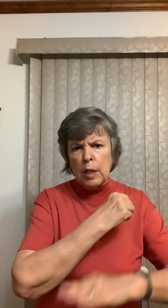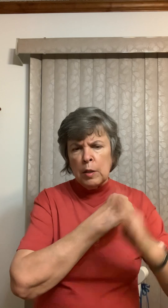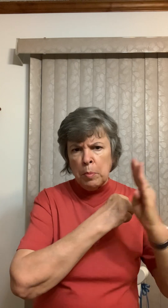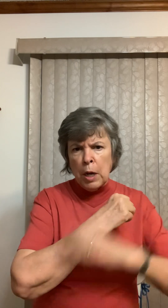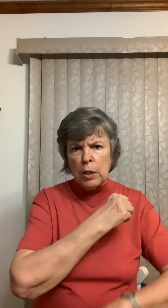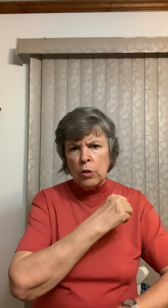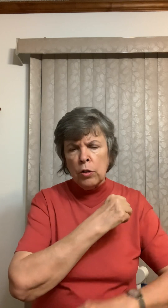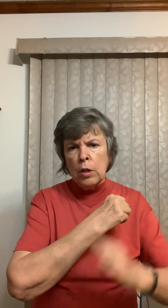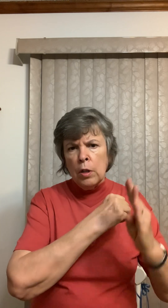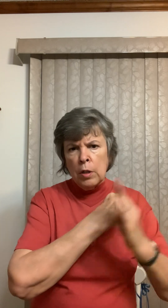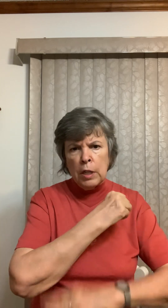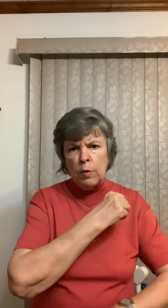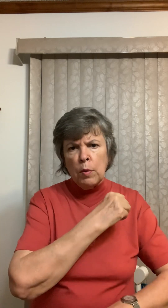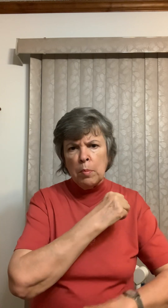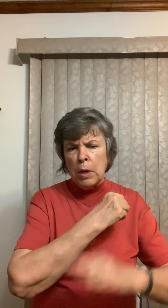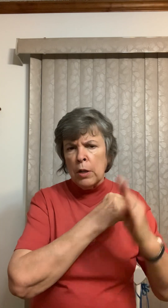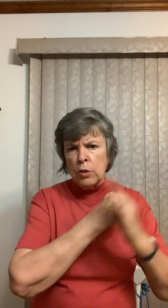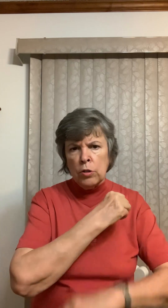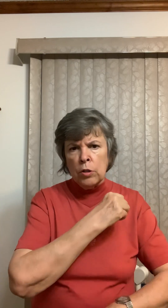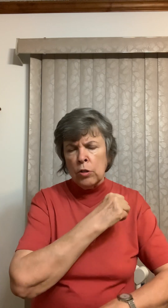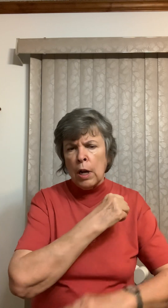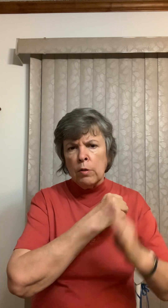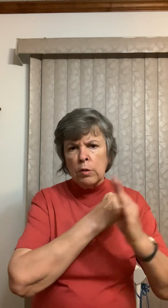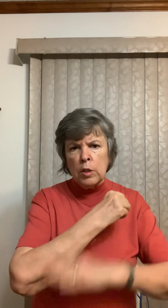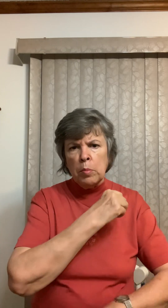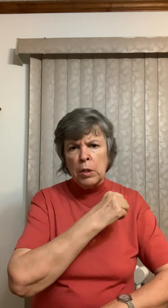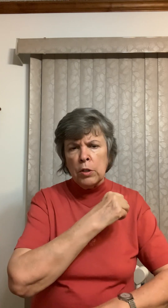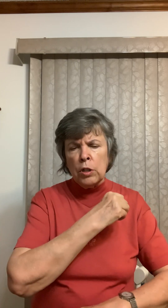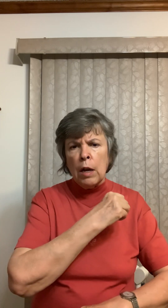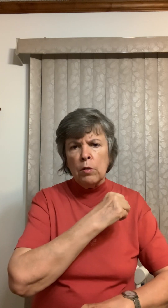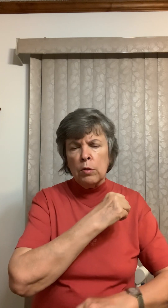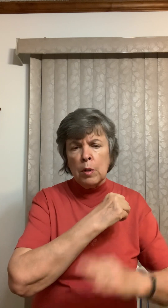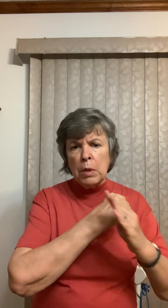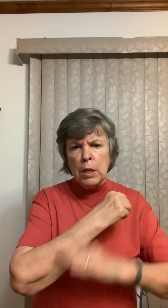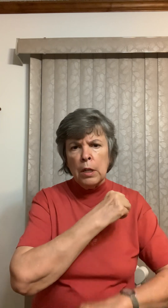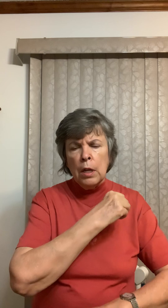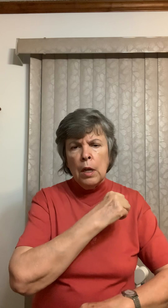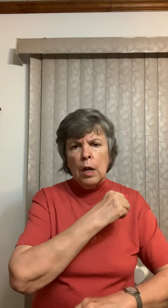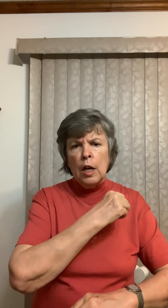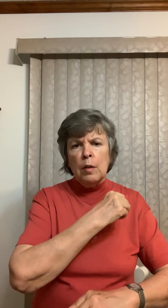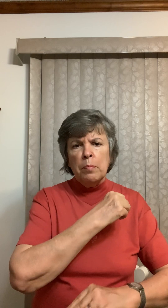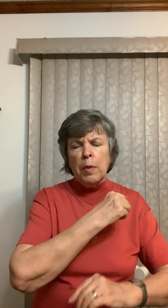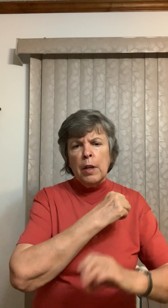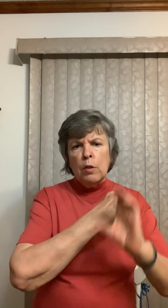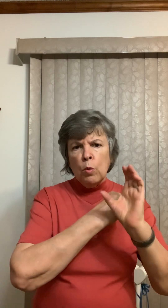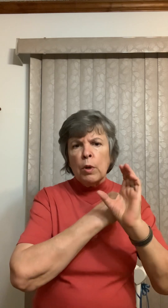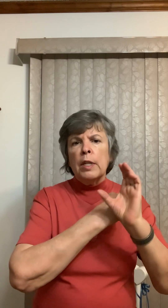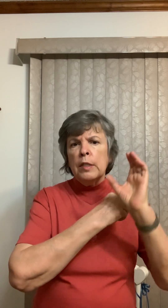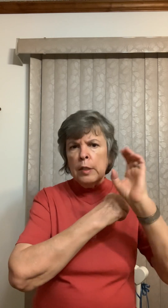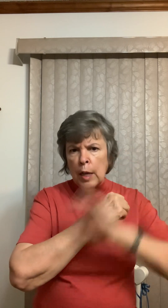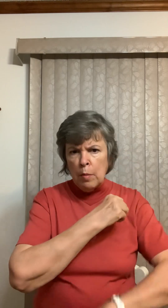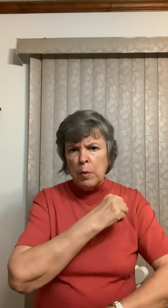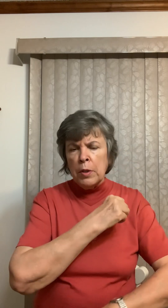to punish. Like if you want to punish a child or discipline a child or somebody, or condemn with a